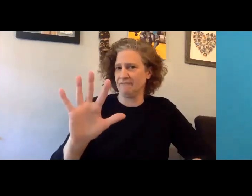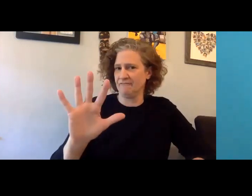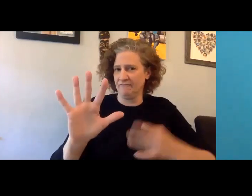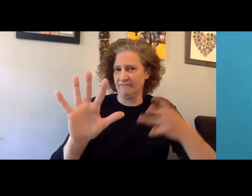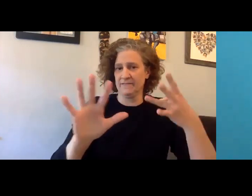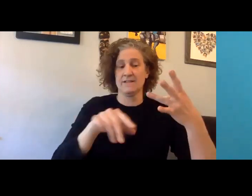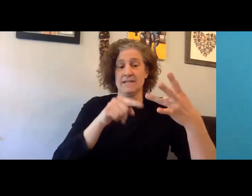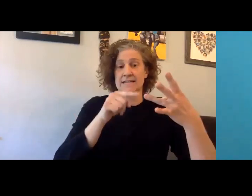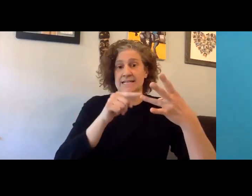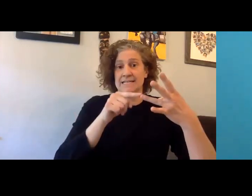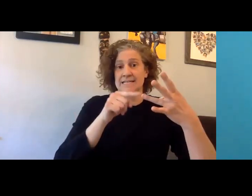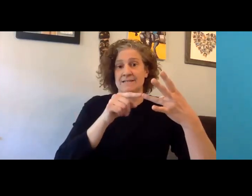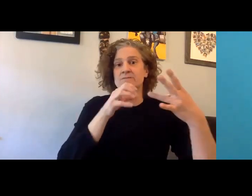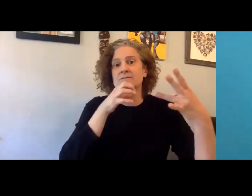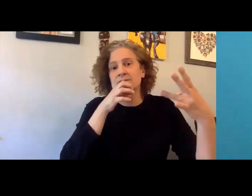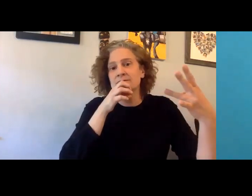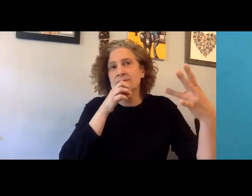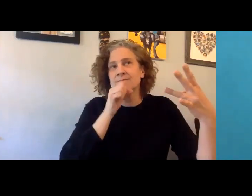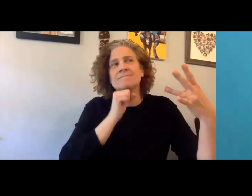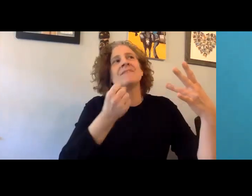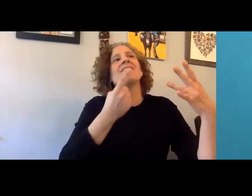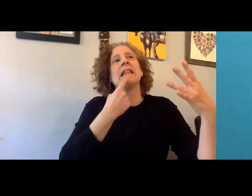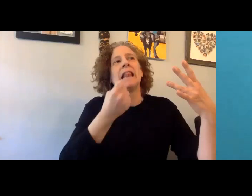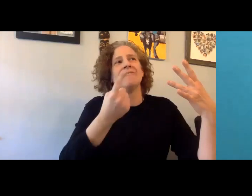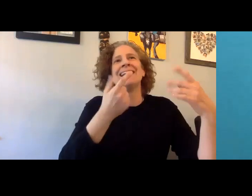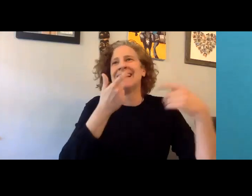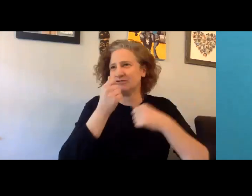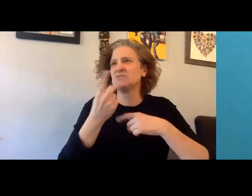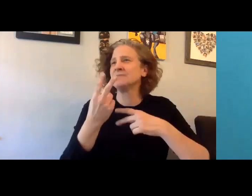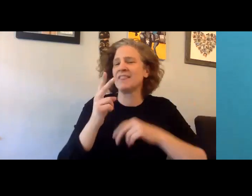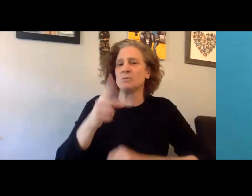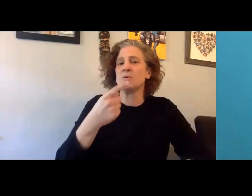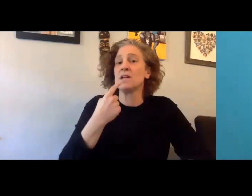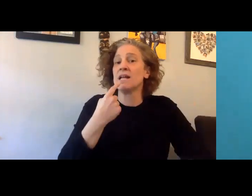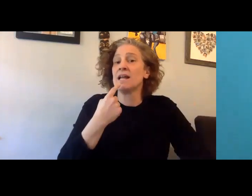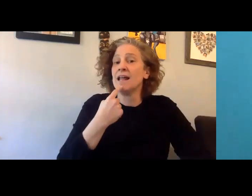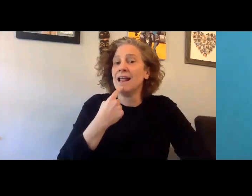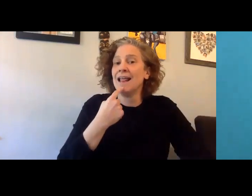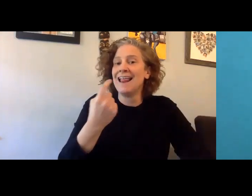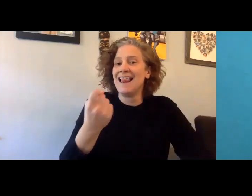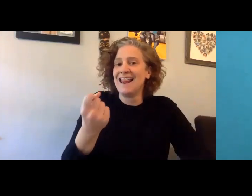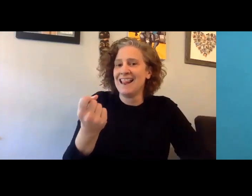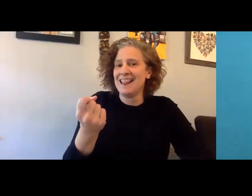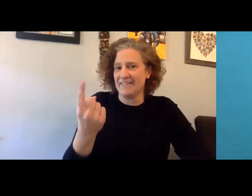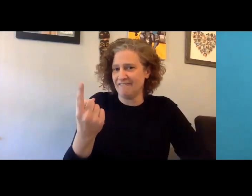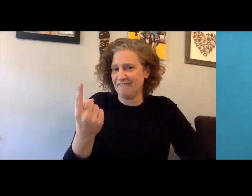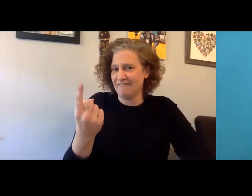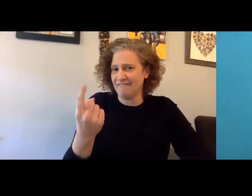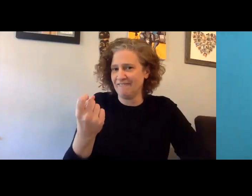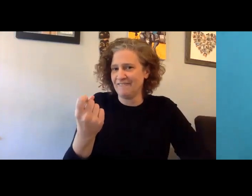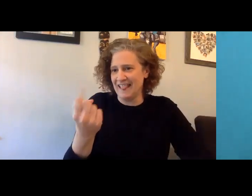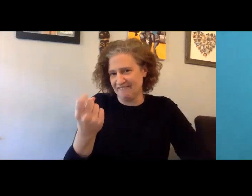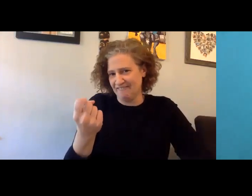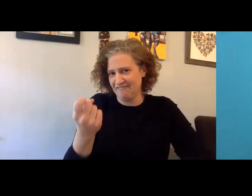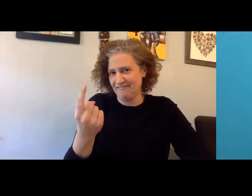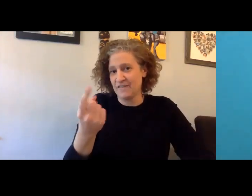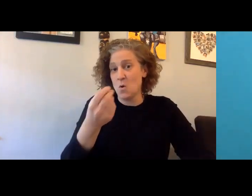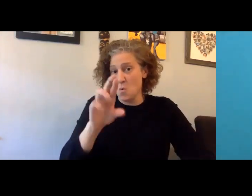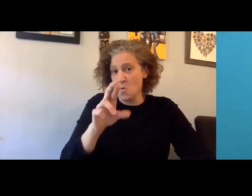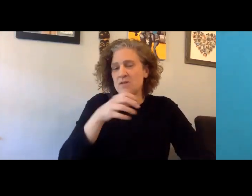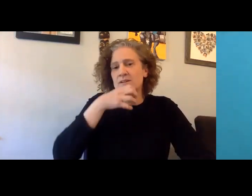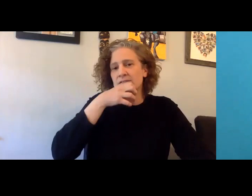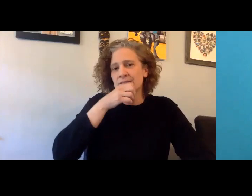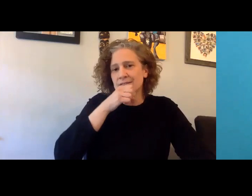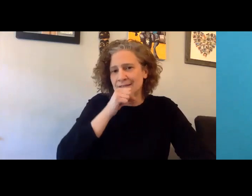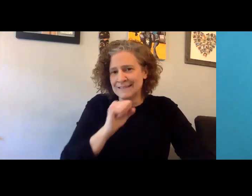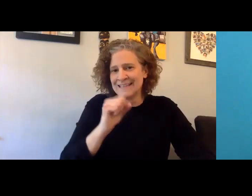but generally for a number that small, you'd start on your chin. Now my third one is, oh, interesting, okay. So 11, I